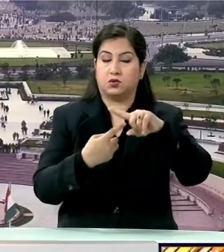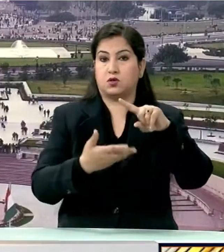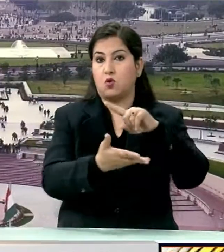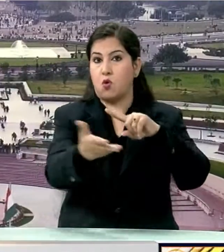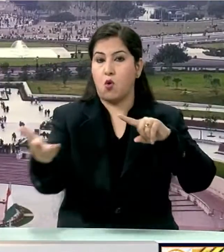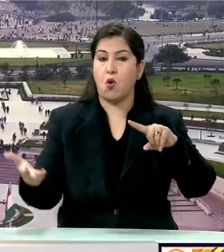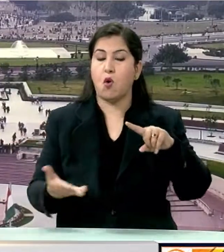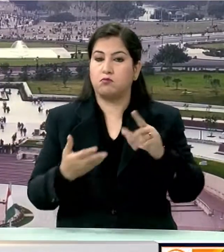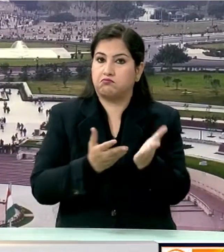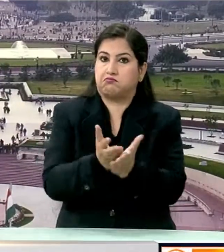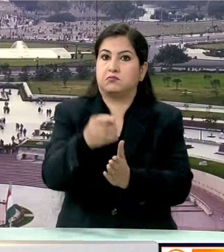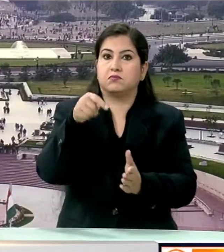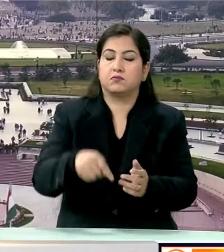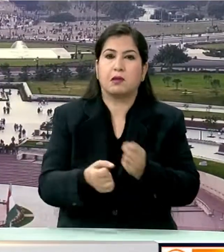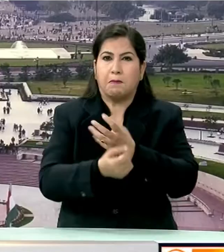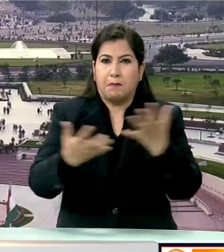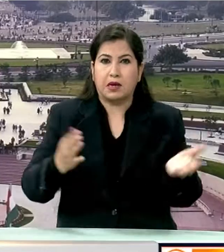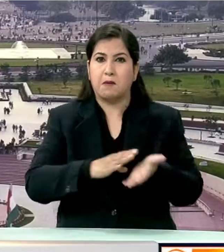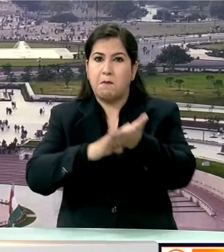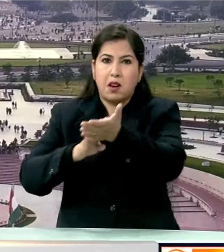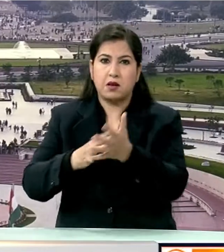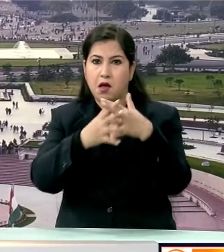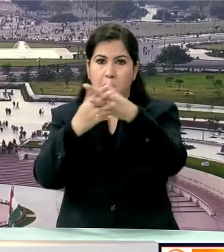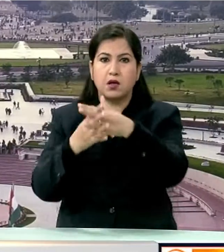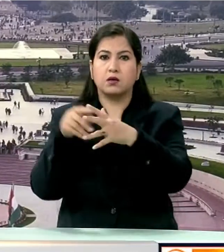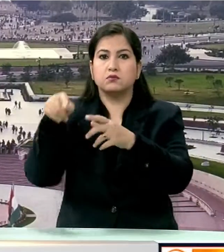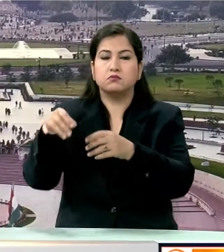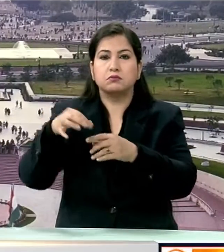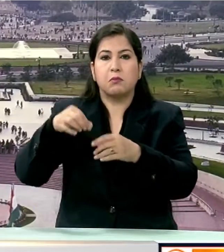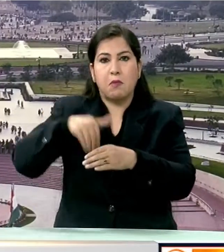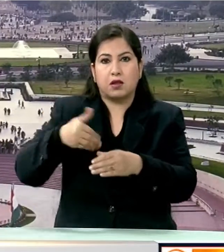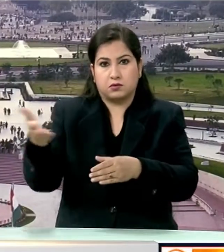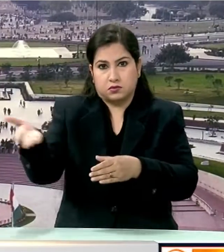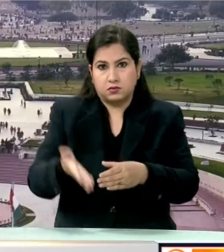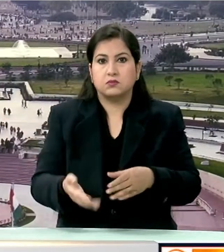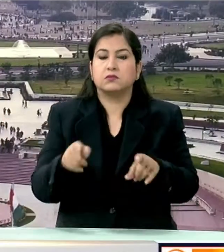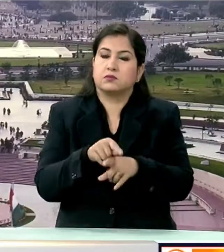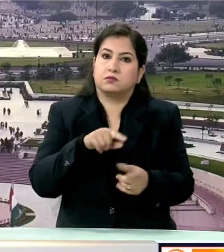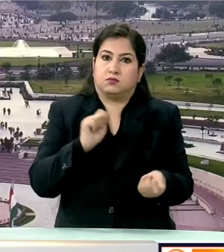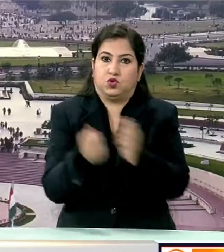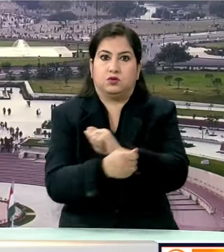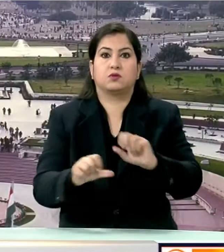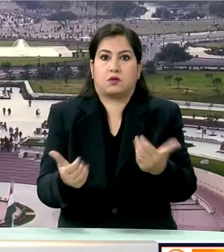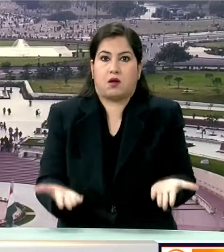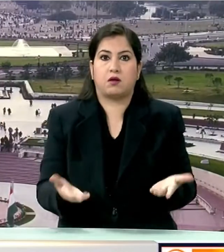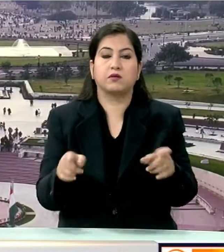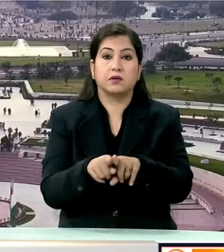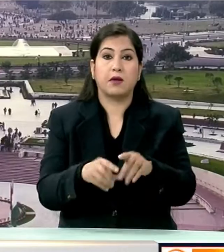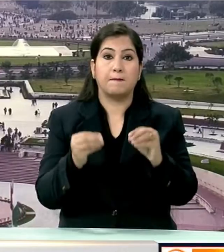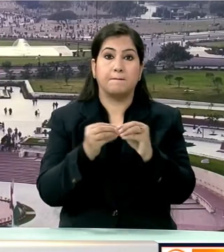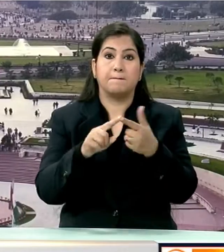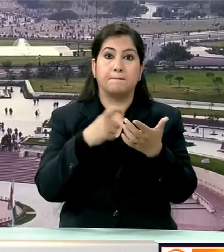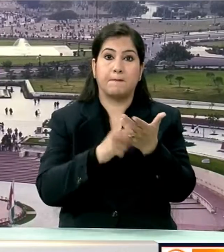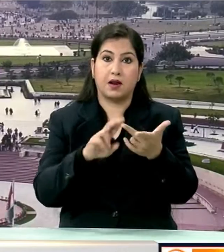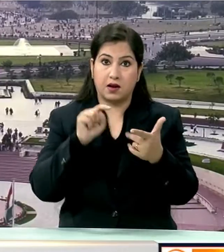presidential primary process, with tens of millions of Americans eligible to cast their ballot. It could be a turning point when frontrunner